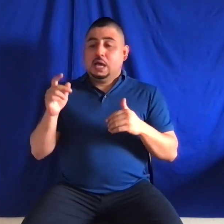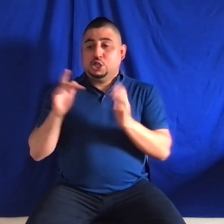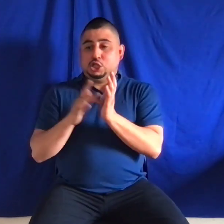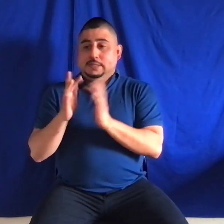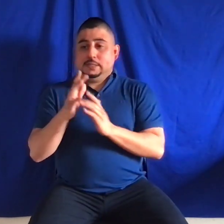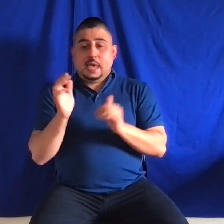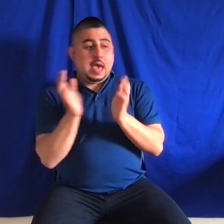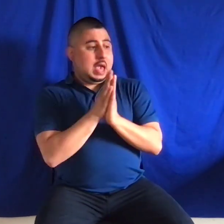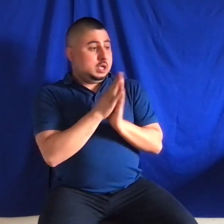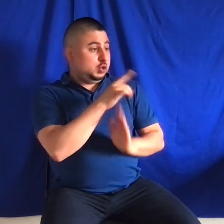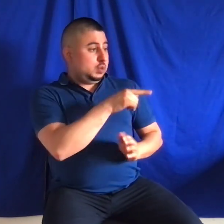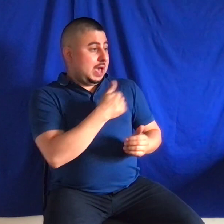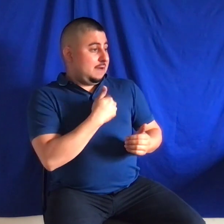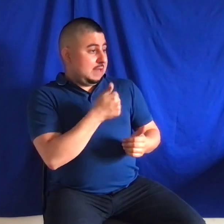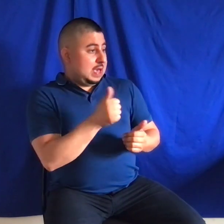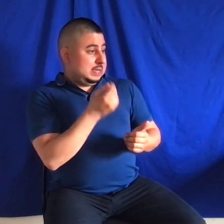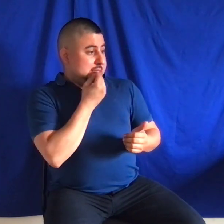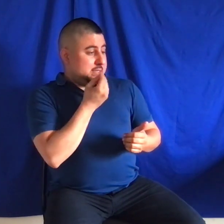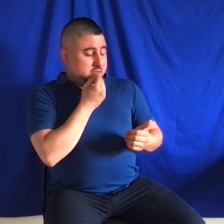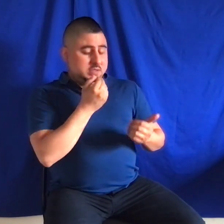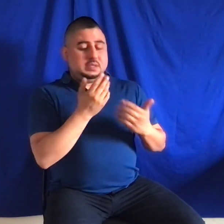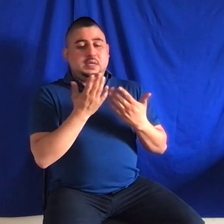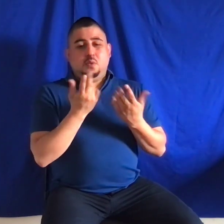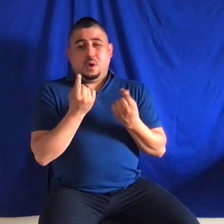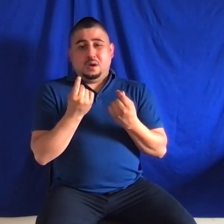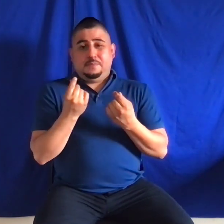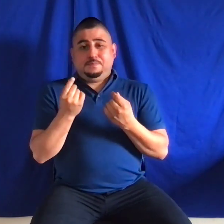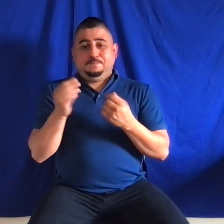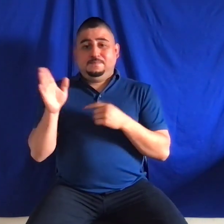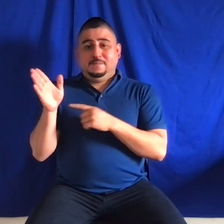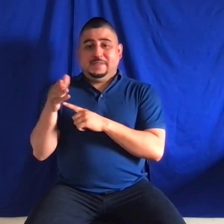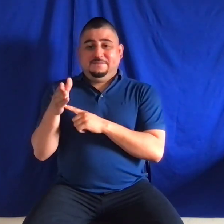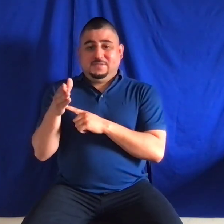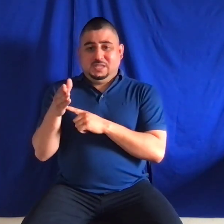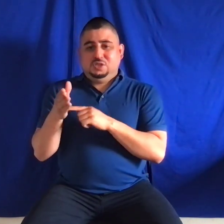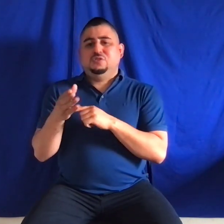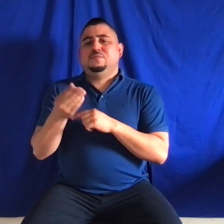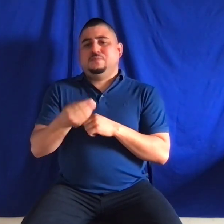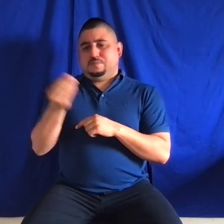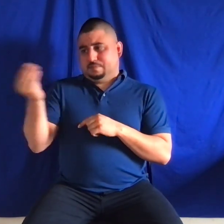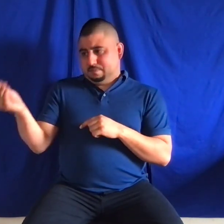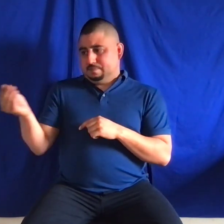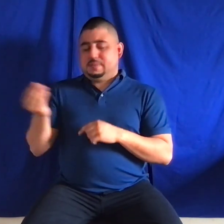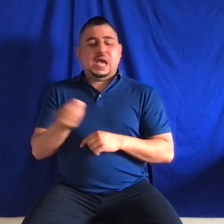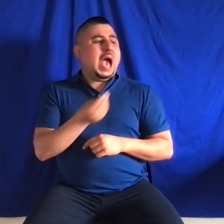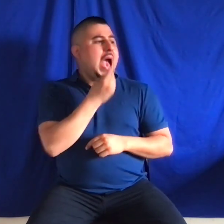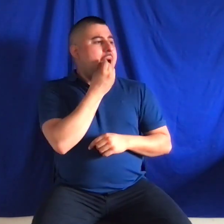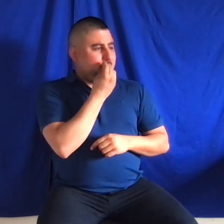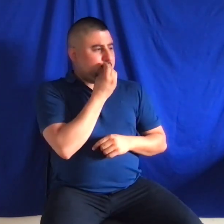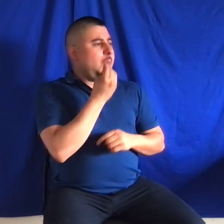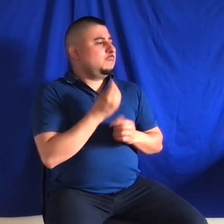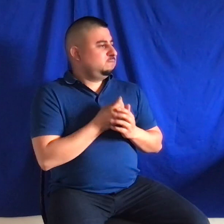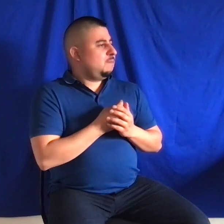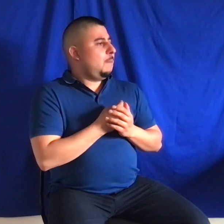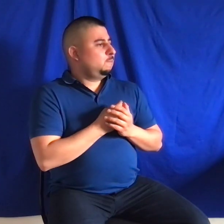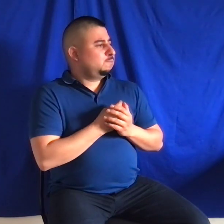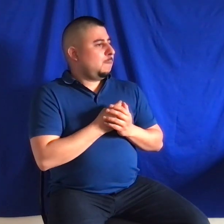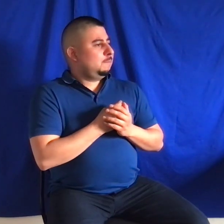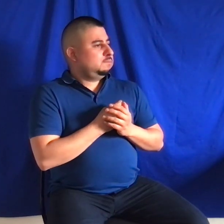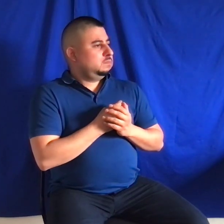eat? They gave him a piece of baked fish. He took it and ate it in front of them. He said to them,